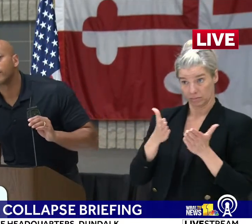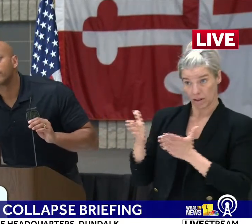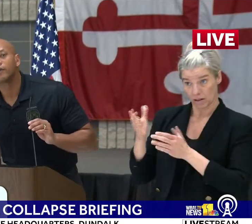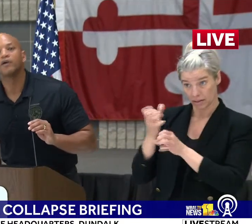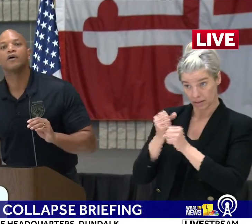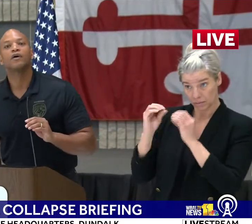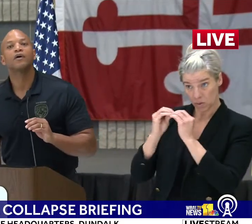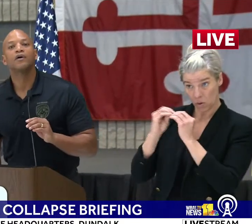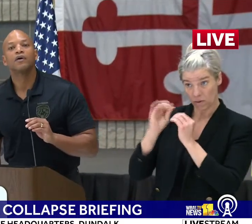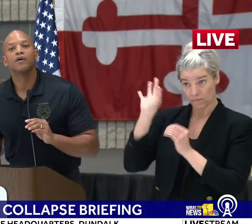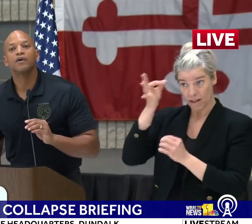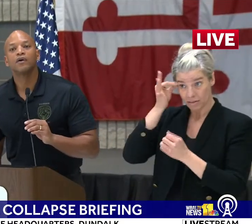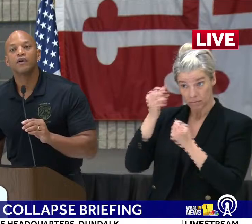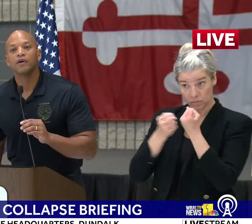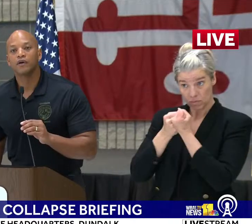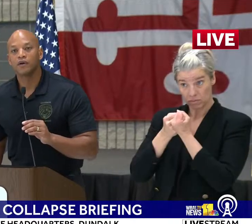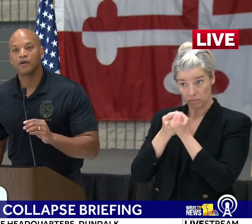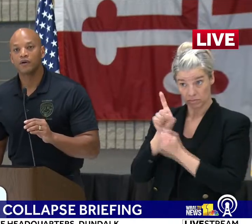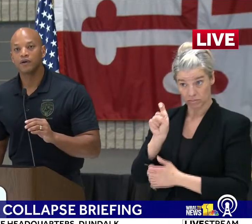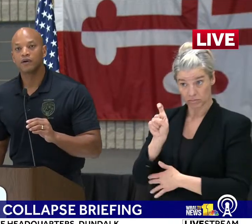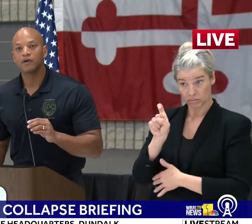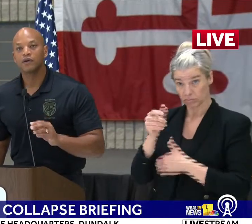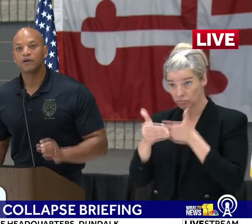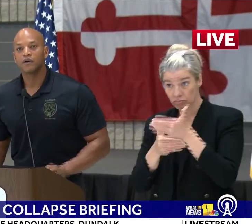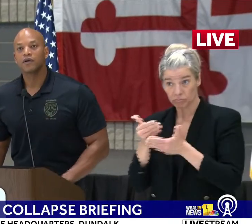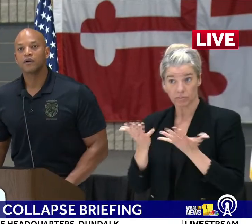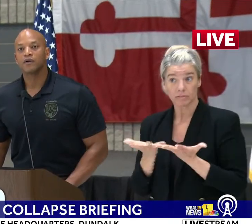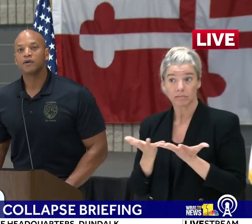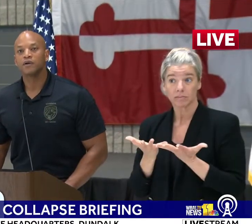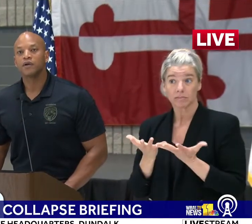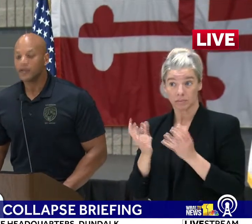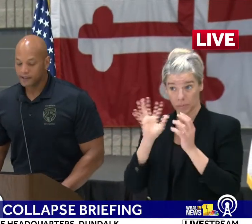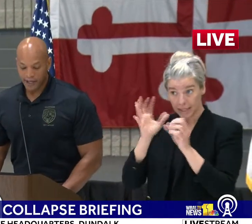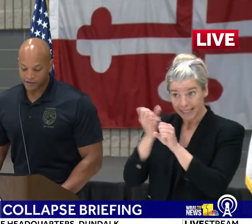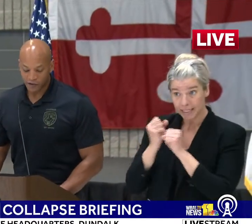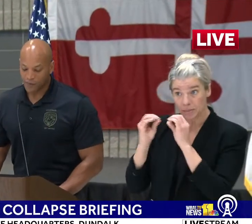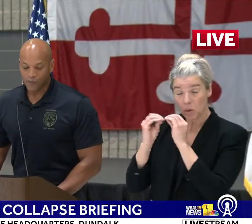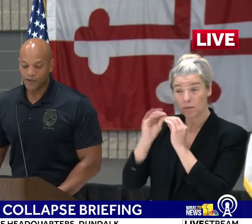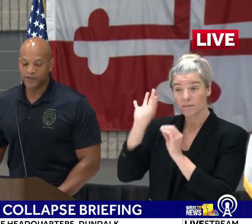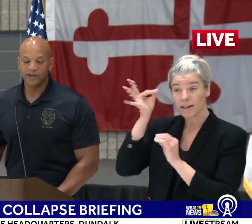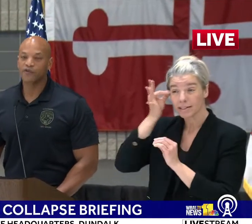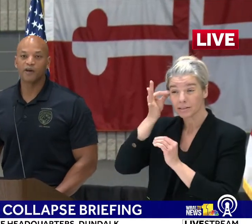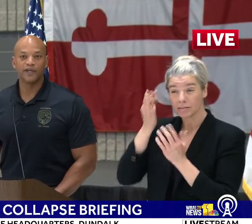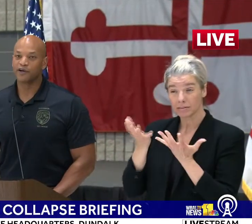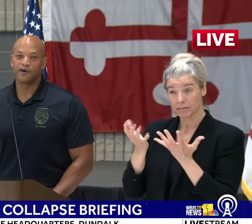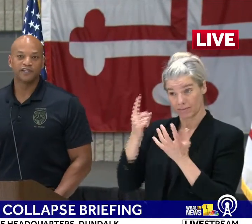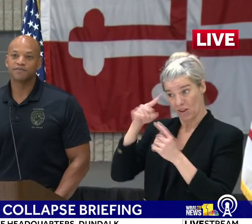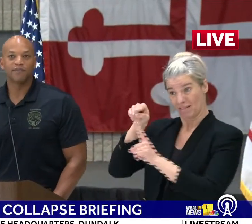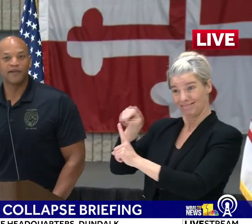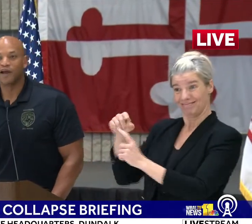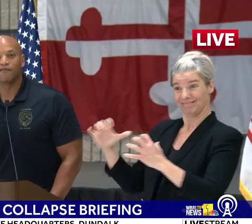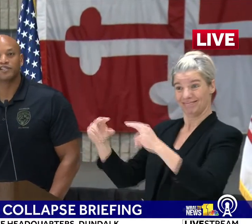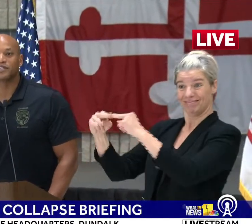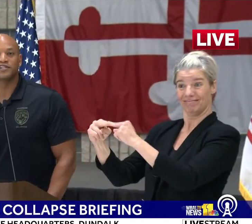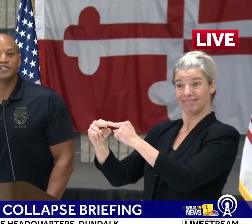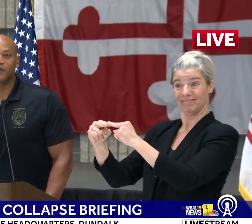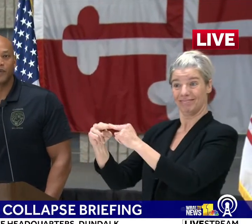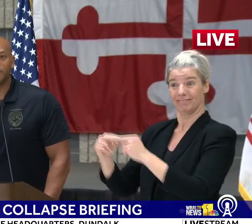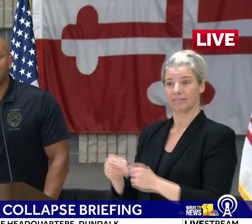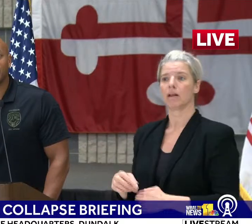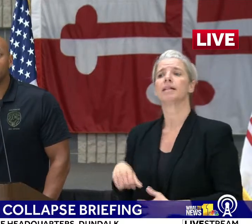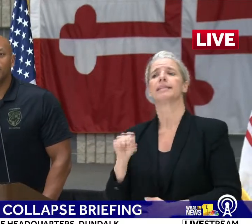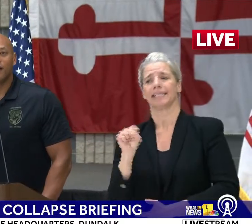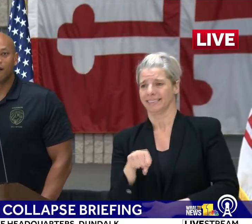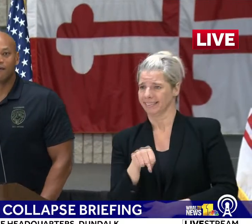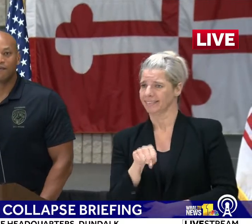Has there been any, more momentum in getting additional federal support for rebuilding? Yeah, so we've been incredibly encouraged by the